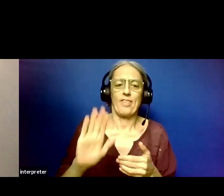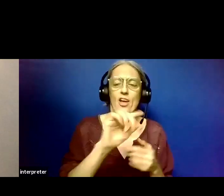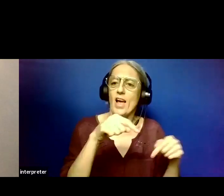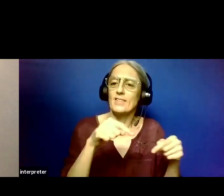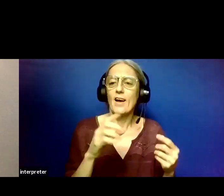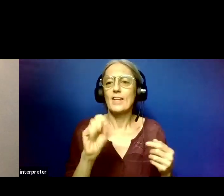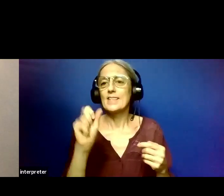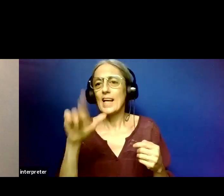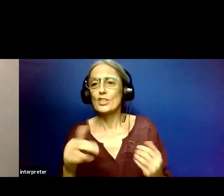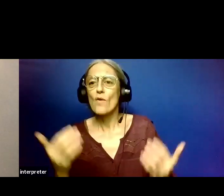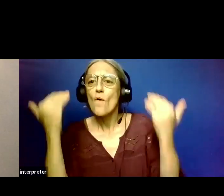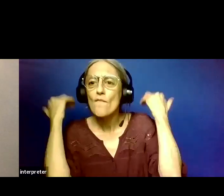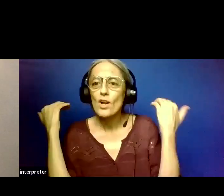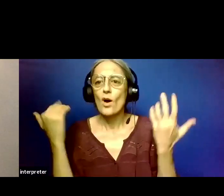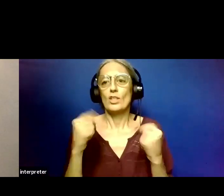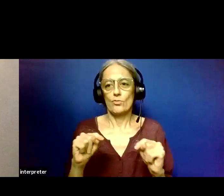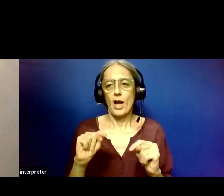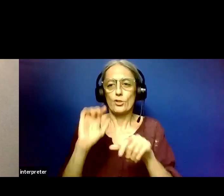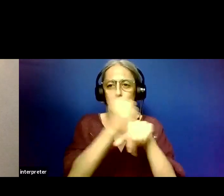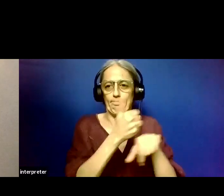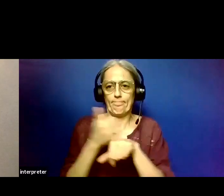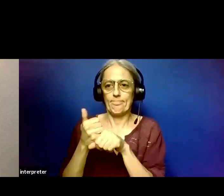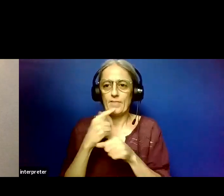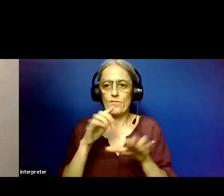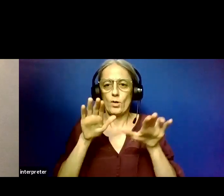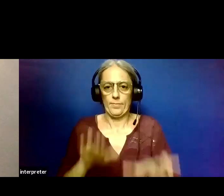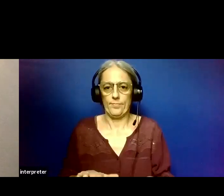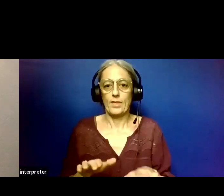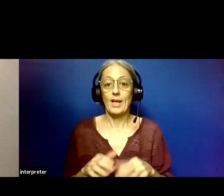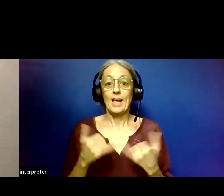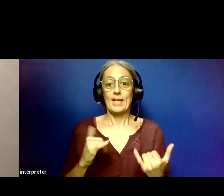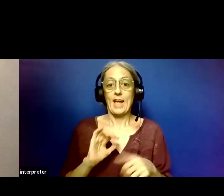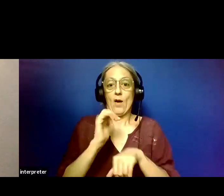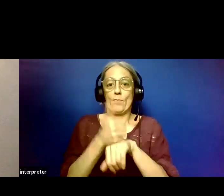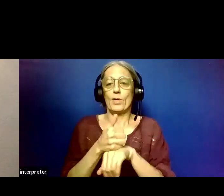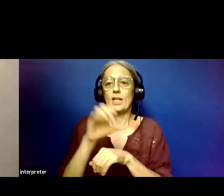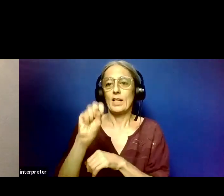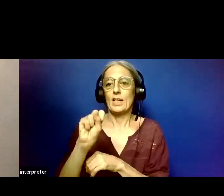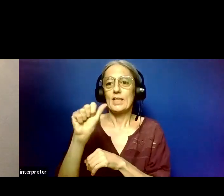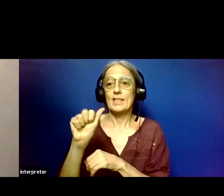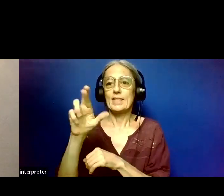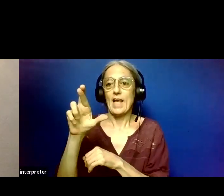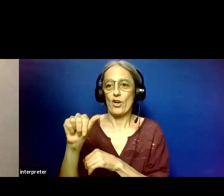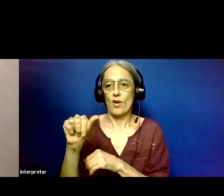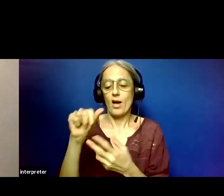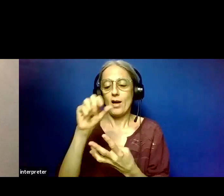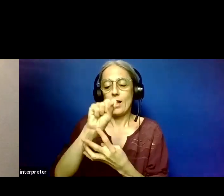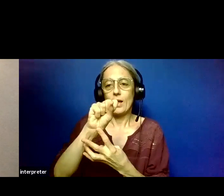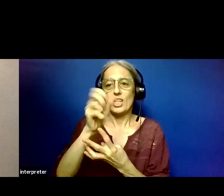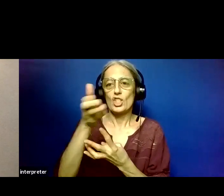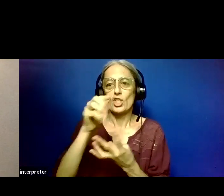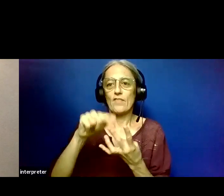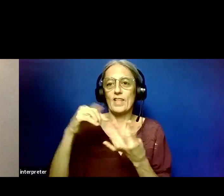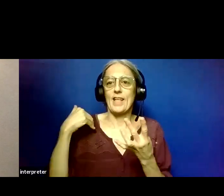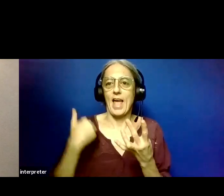like that. We're putting in they're called SARAs, Service Animal Relief Areas, according to